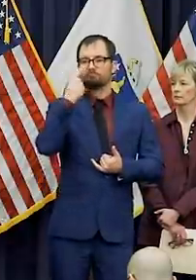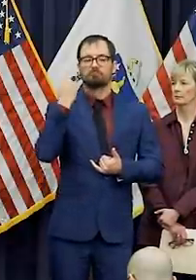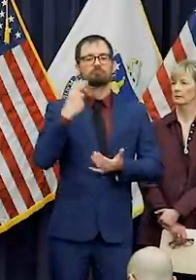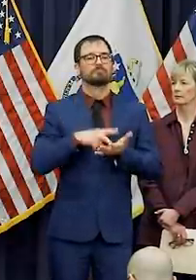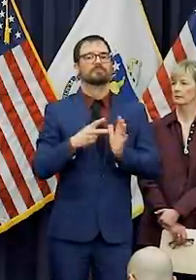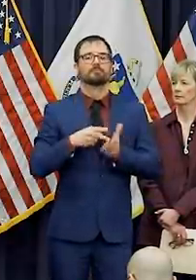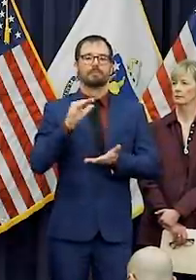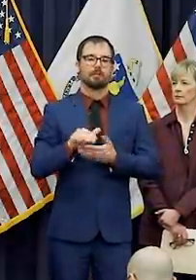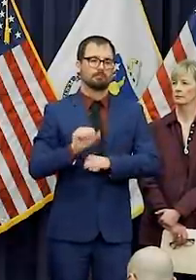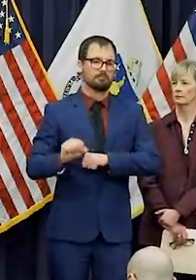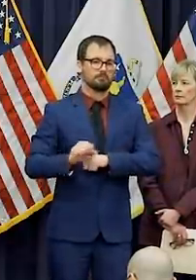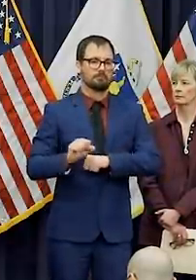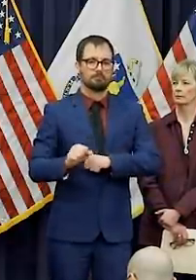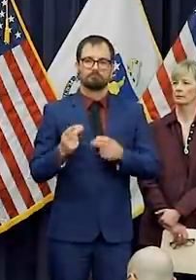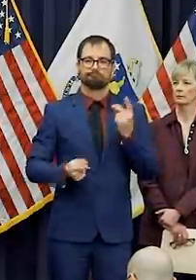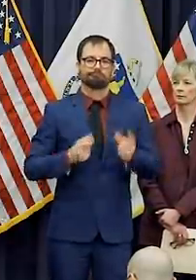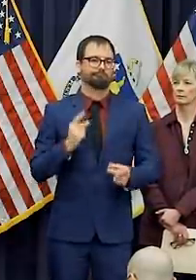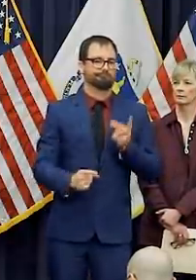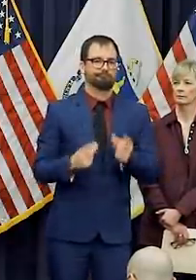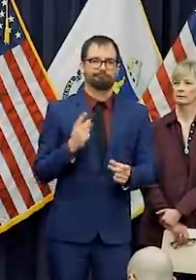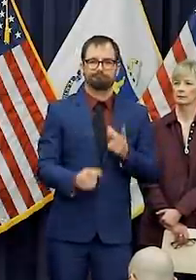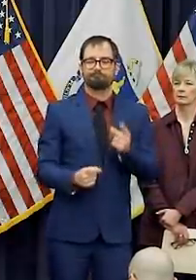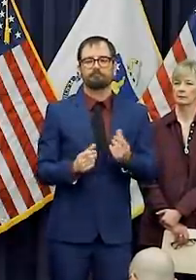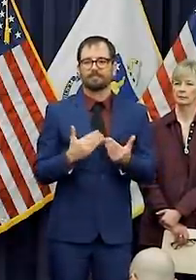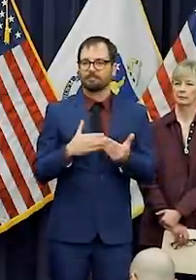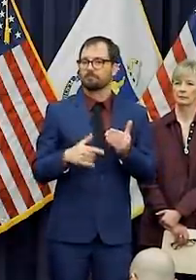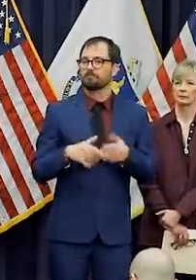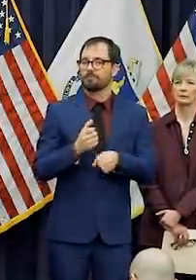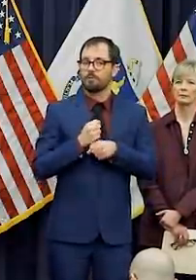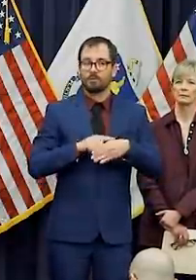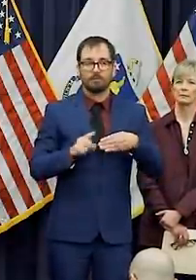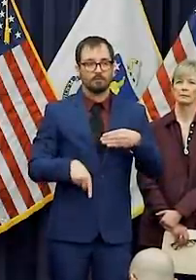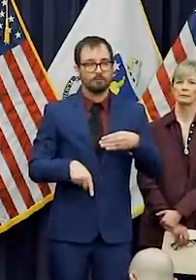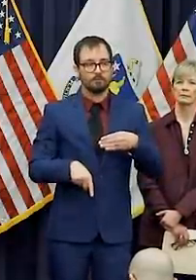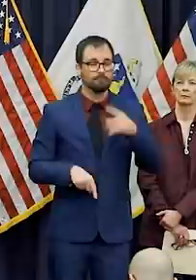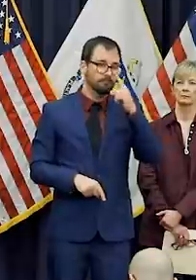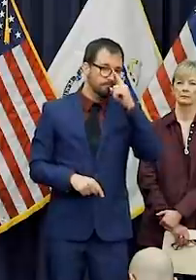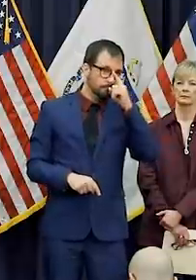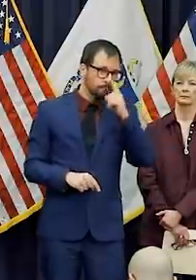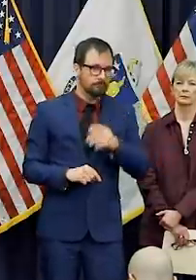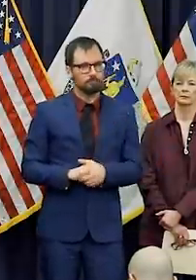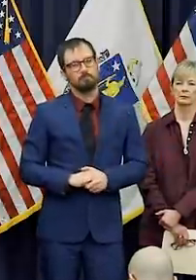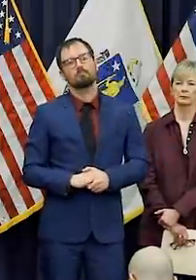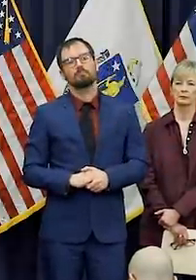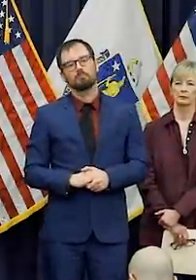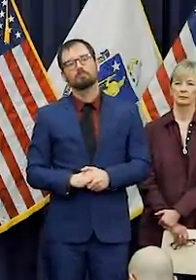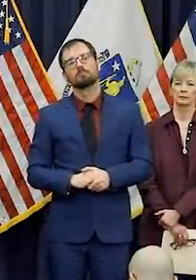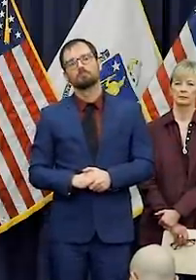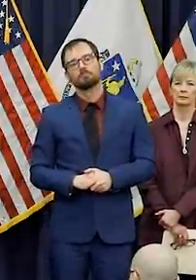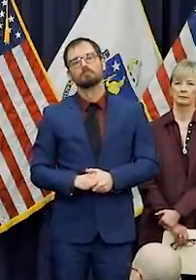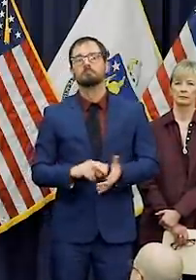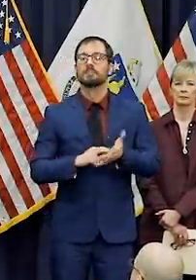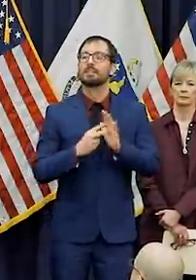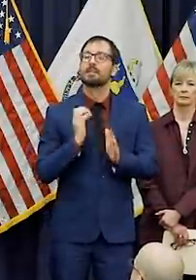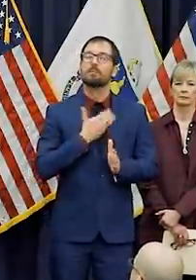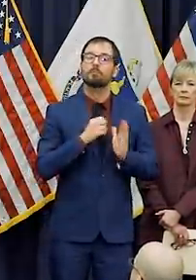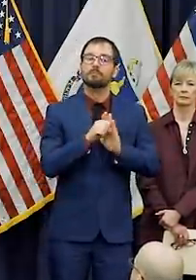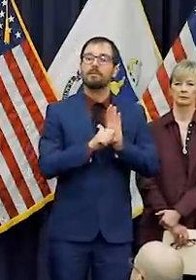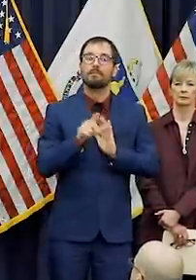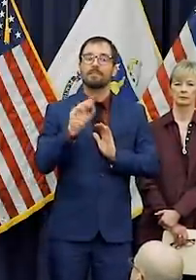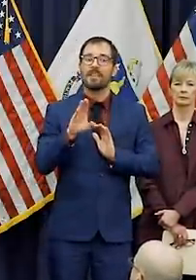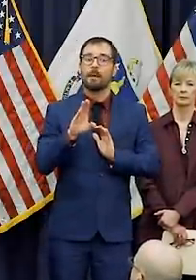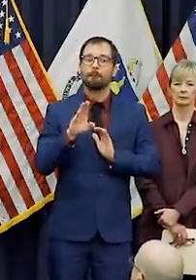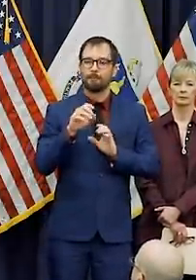swabs. With this change in clinical testing protocol, the state lab's testing capacity will increase